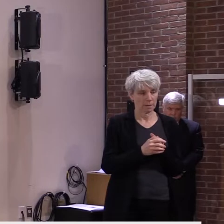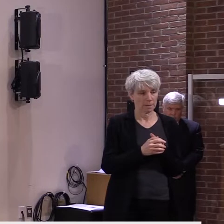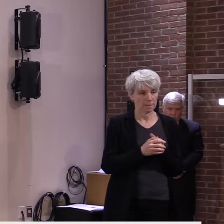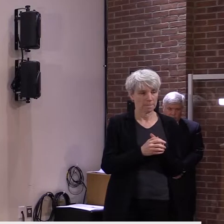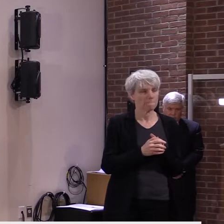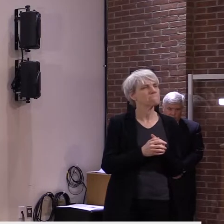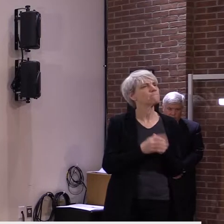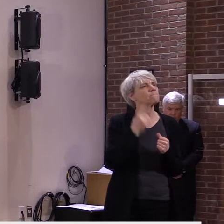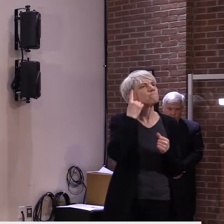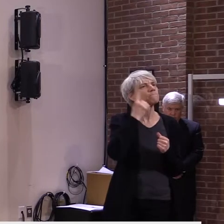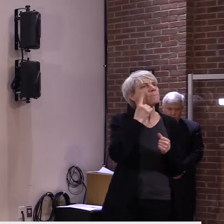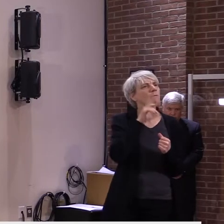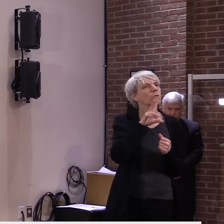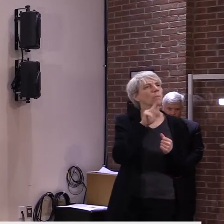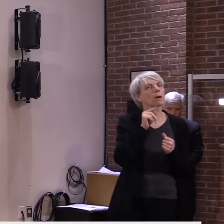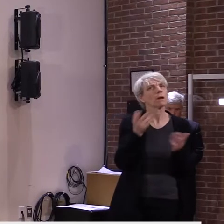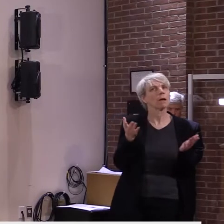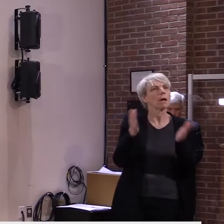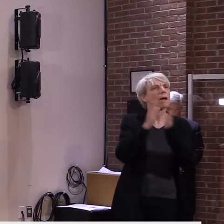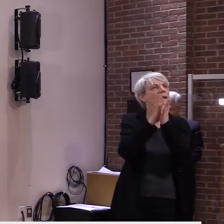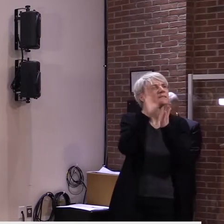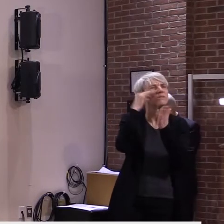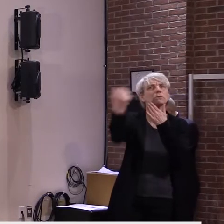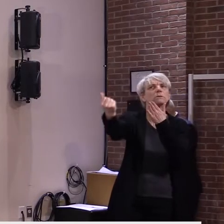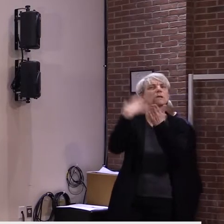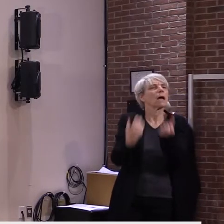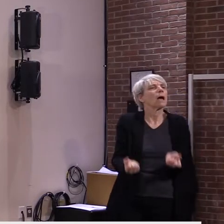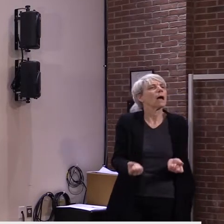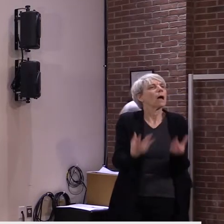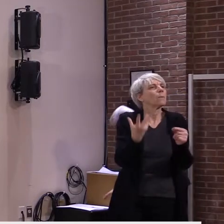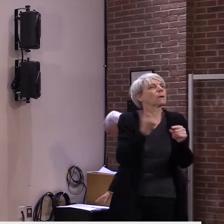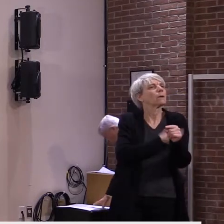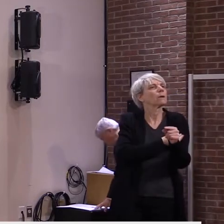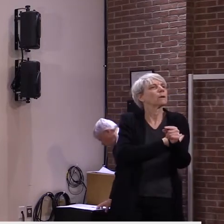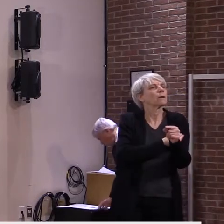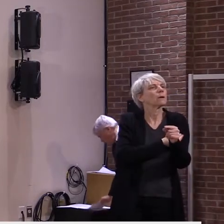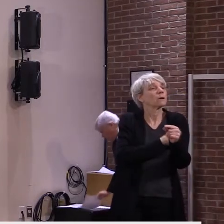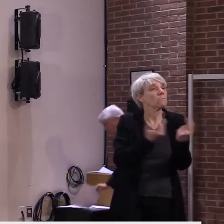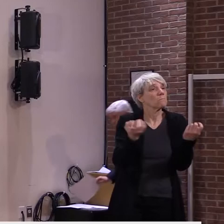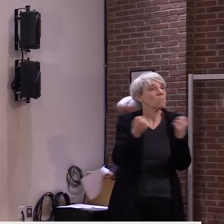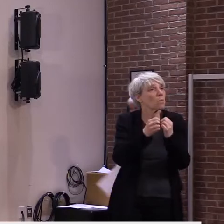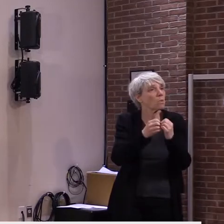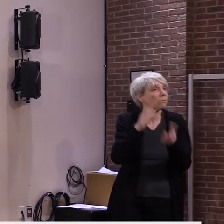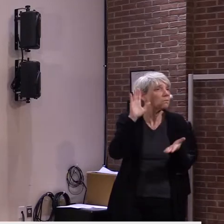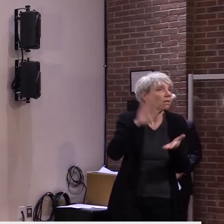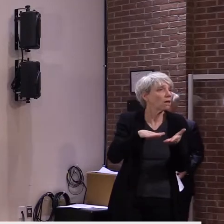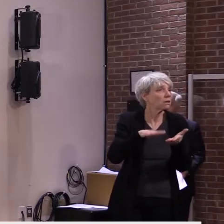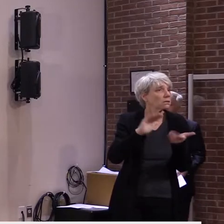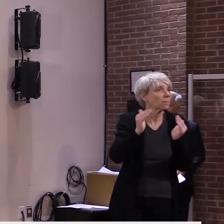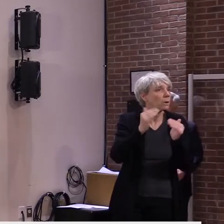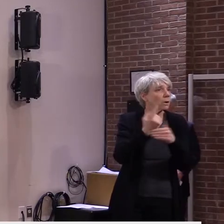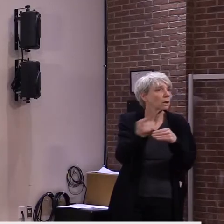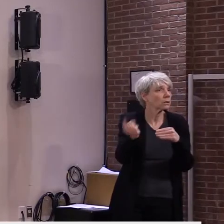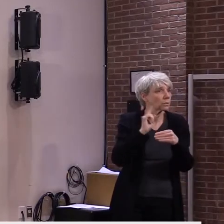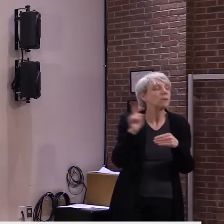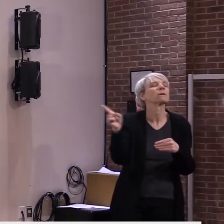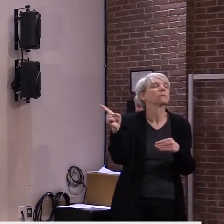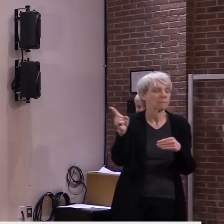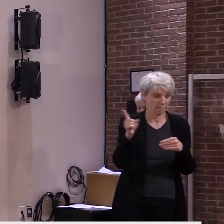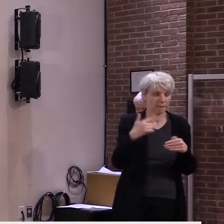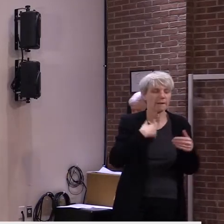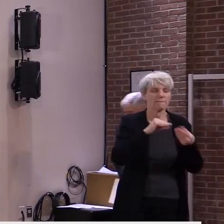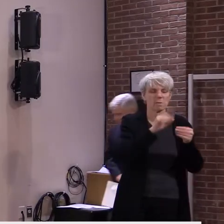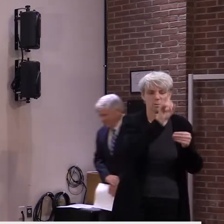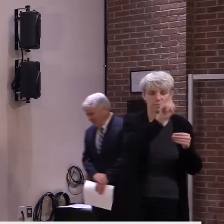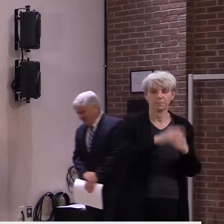requesting this week and how that compares to previous weeks. Yes, we have those numbers for you. Hang on one